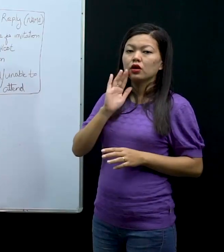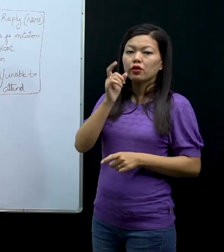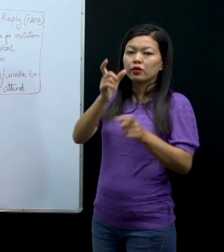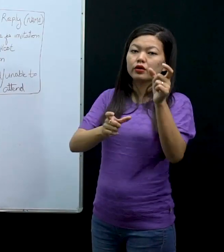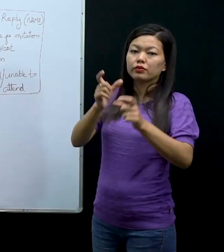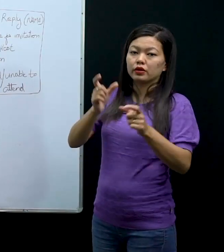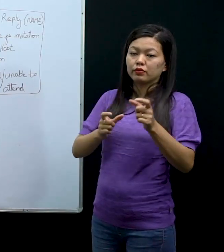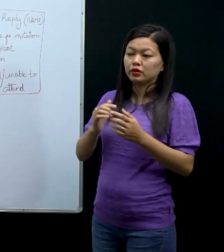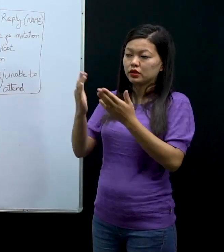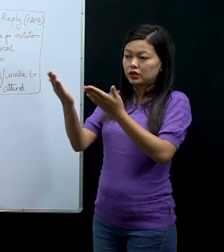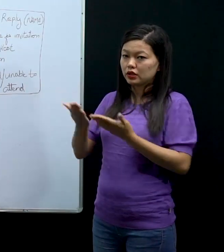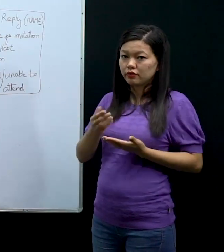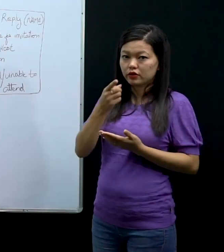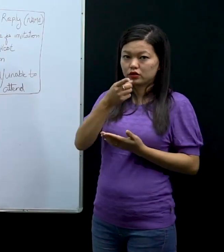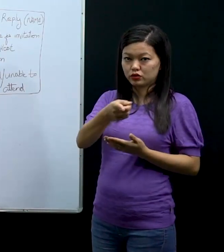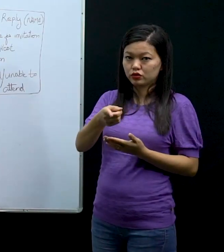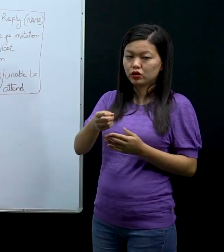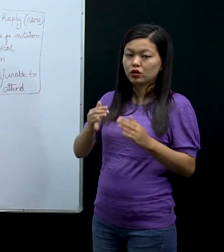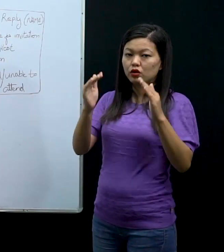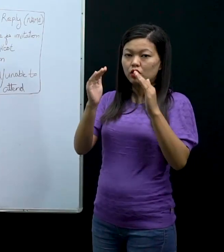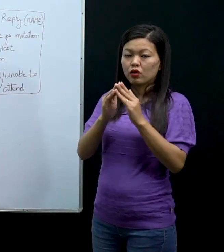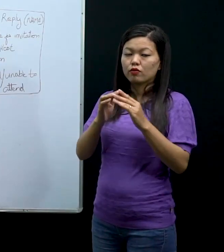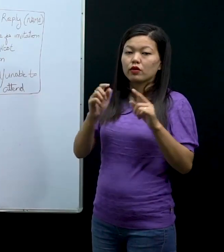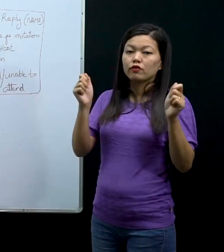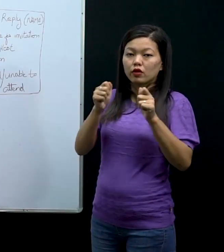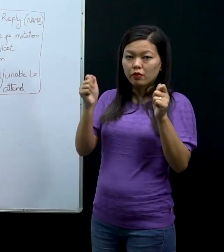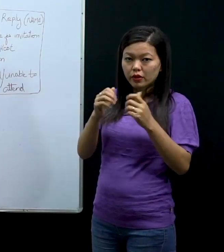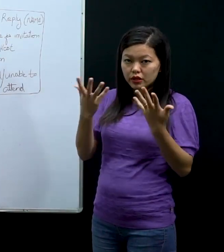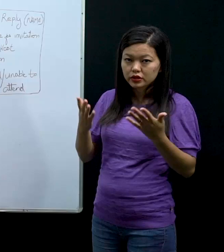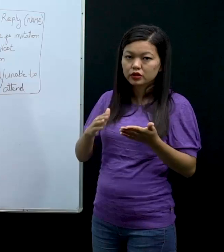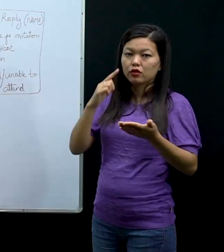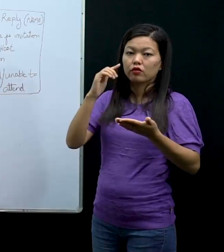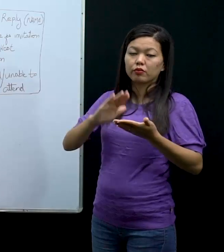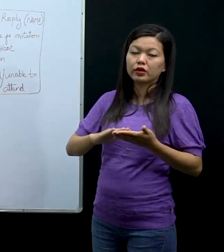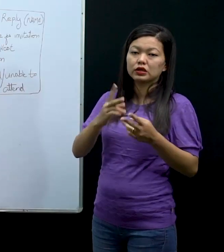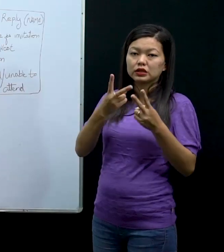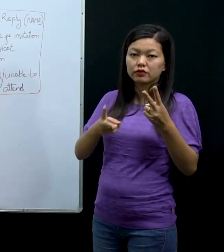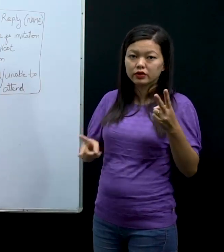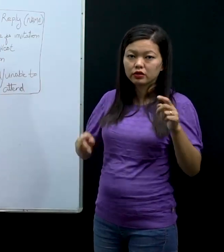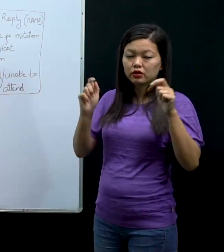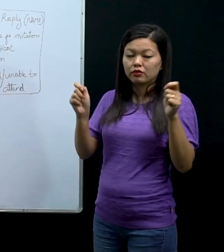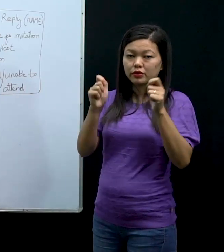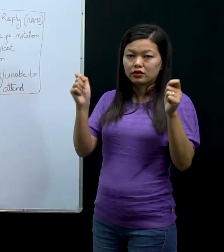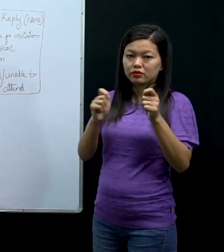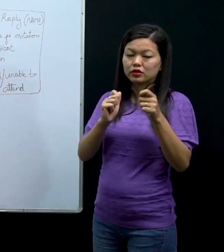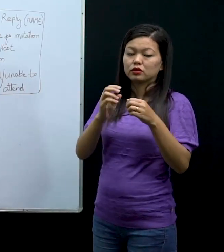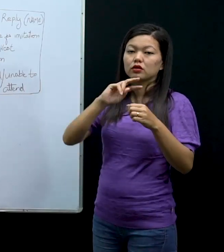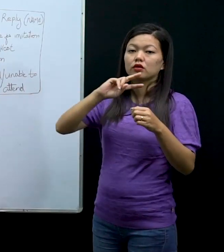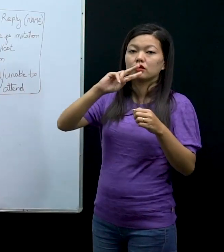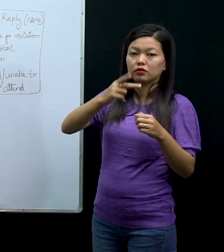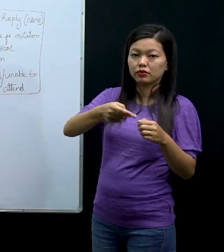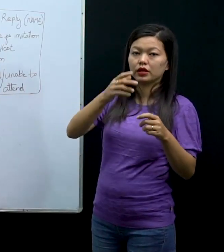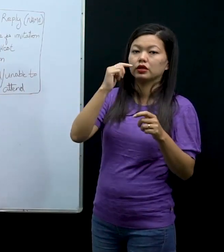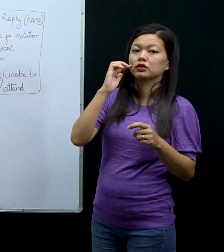it. And so these are some polite words that you can use. Mr. Johnson expresses